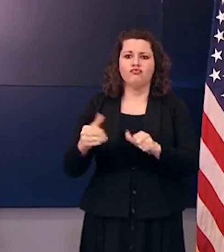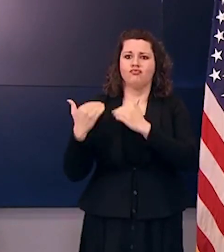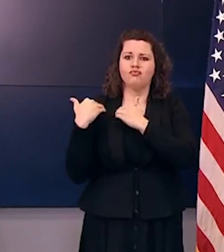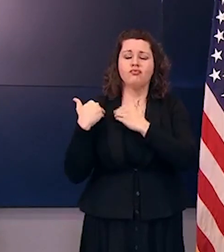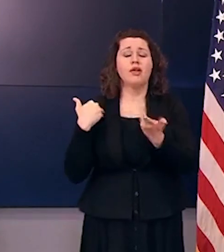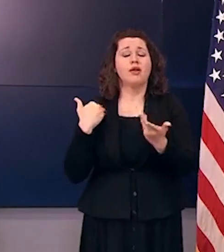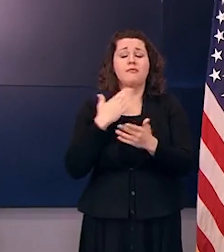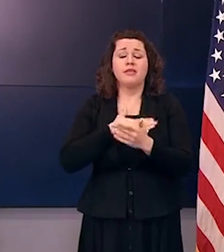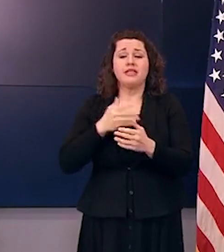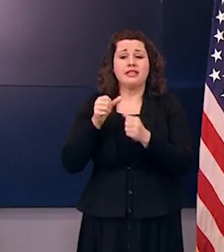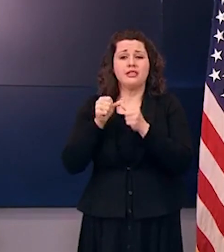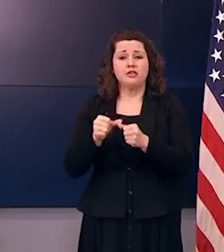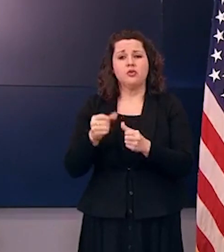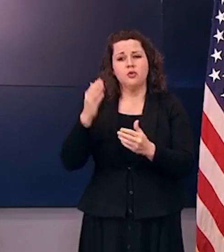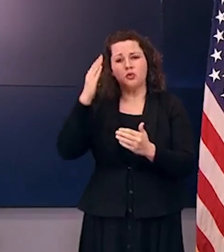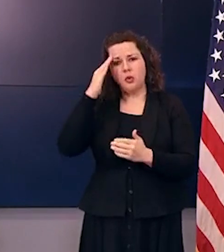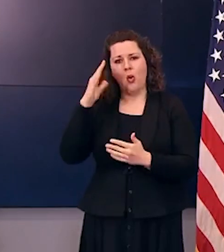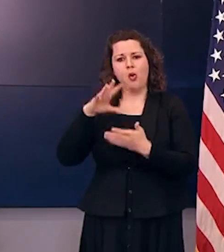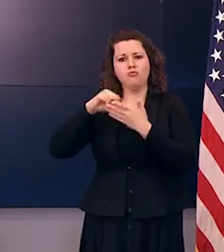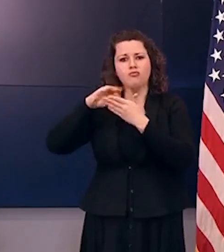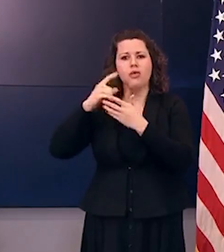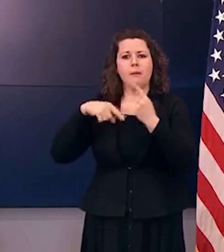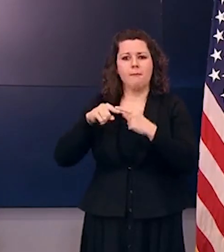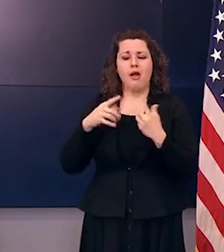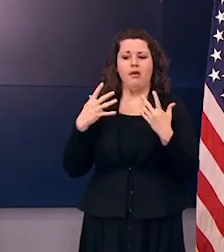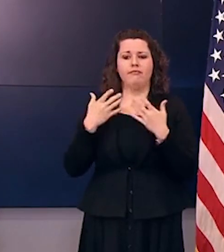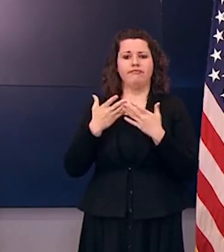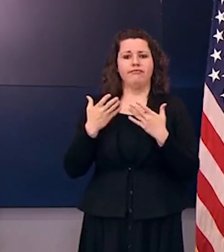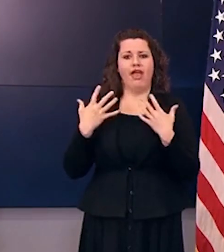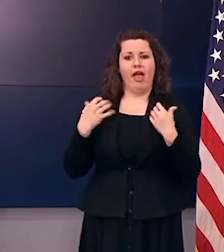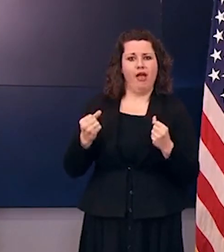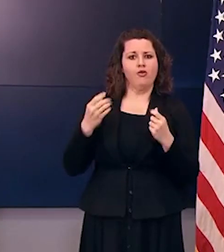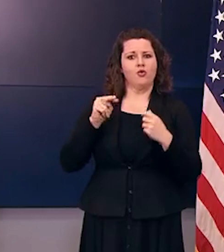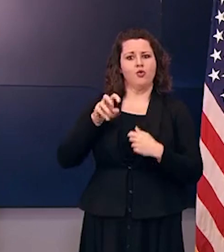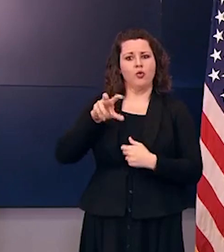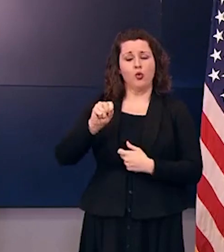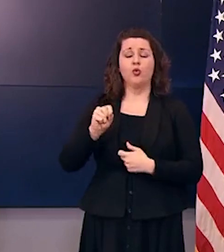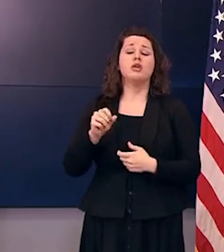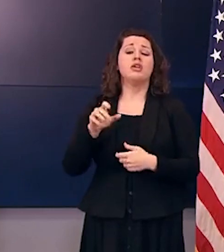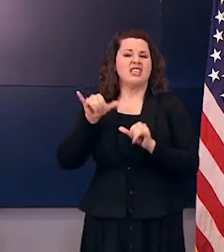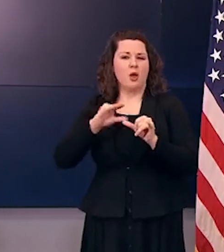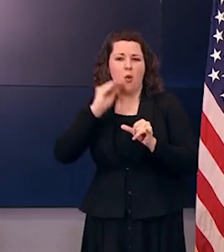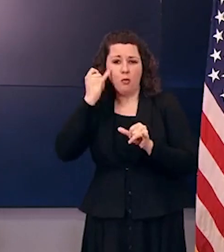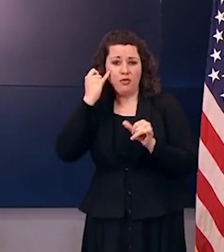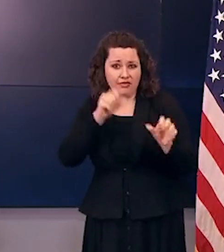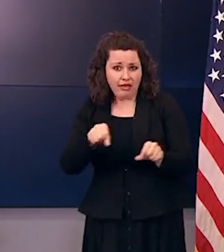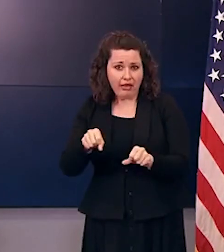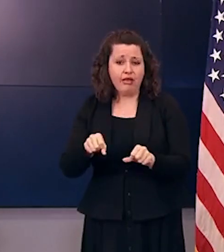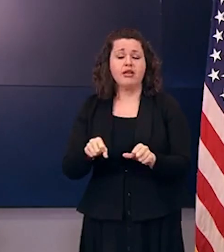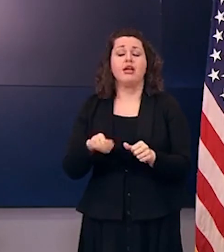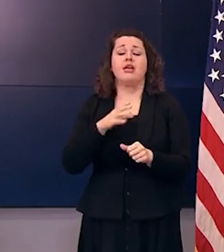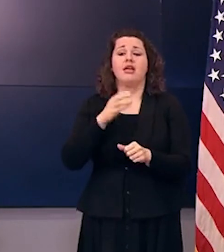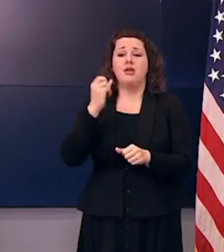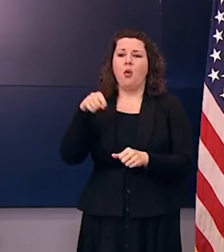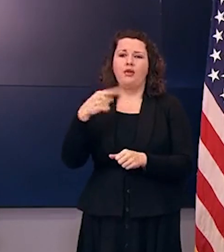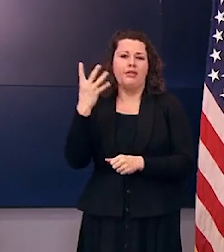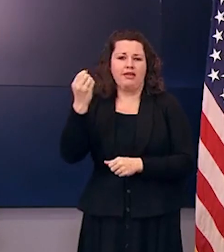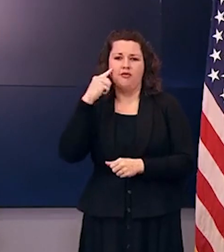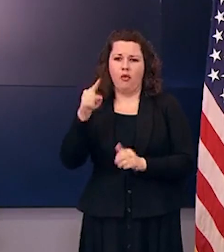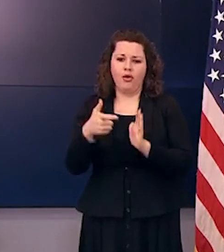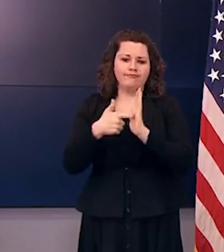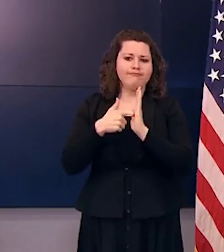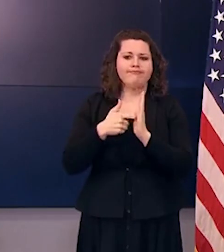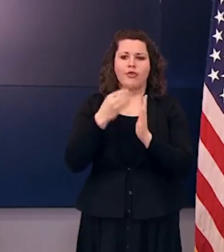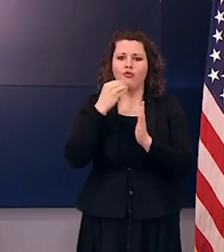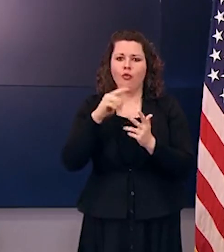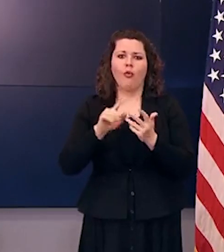to stay up to date with the latest public health news, stay home as much as possible, and leave only for essential errands.